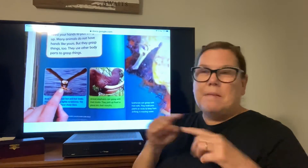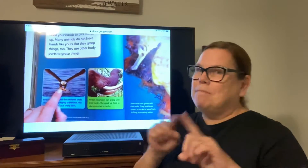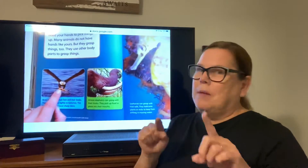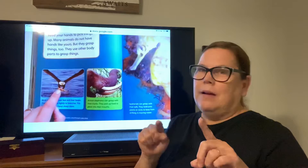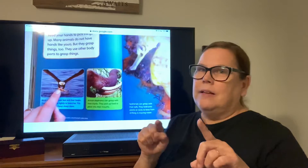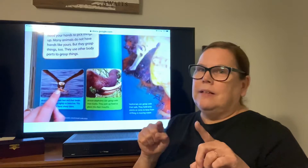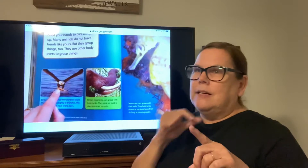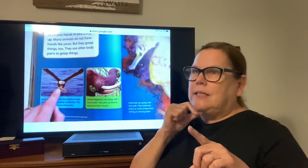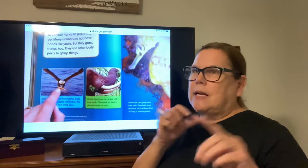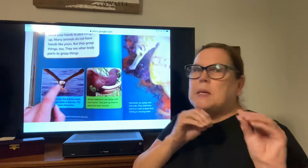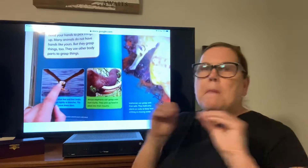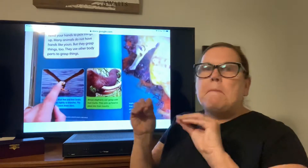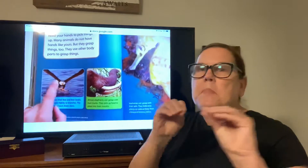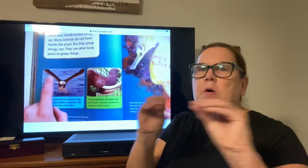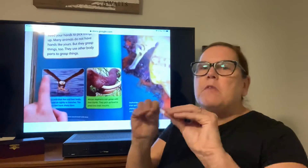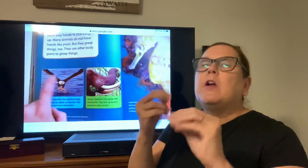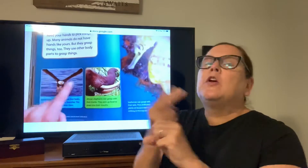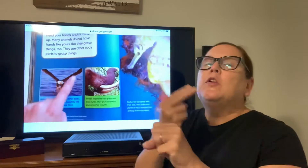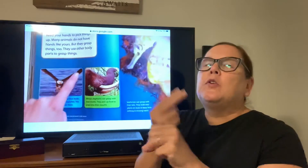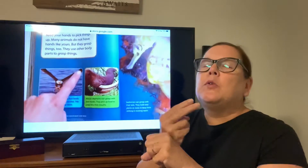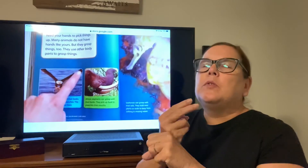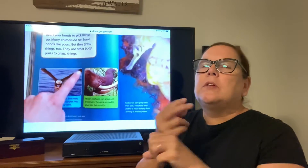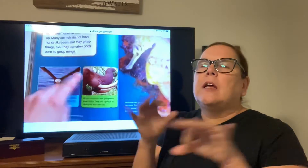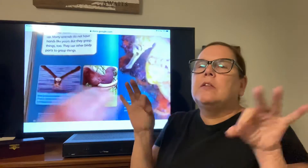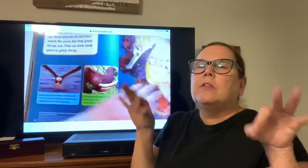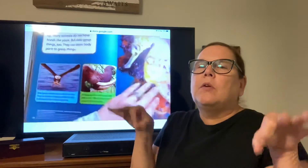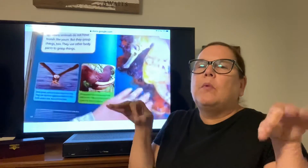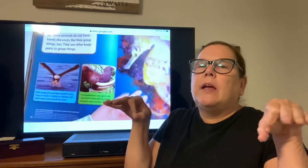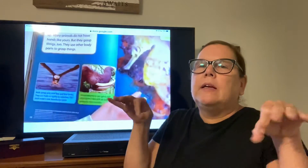it moves from place to place. It uses its wings to fly.